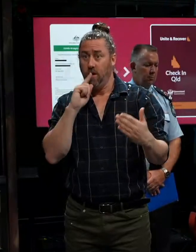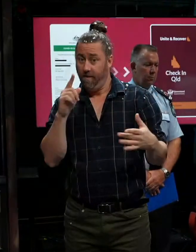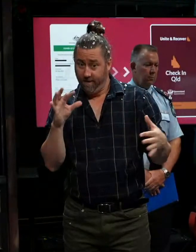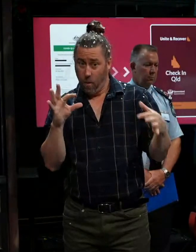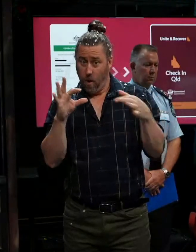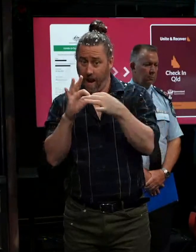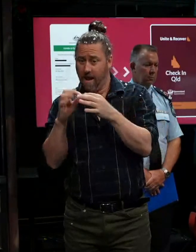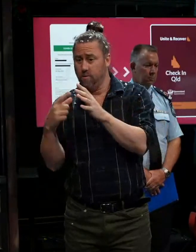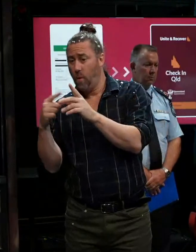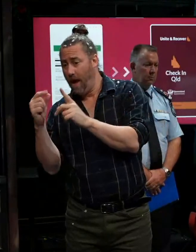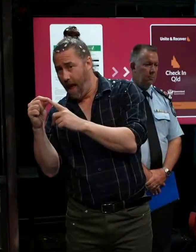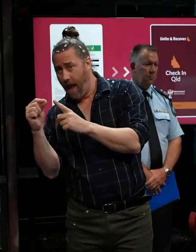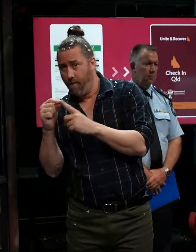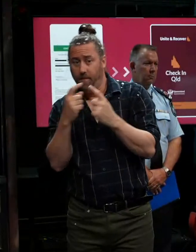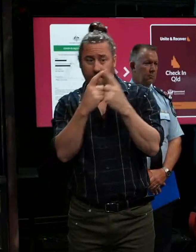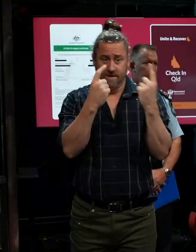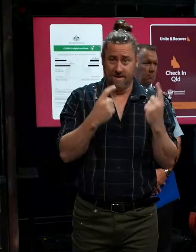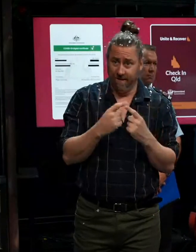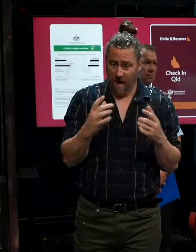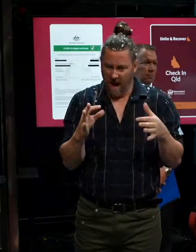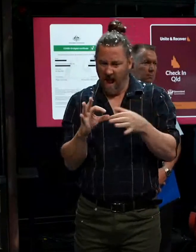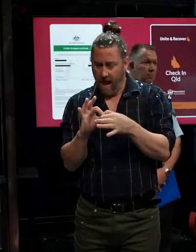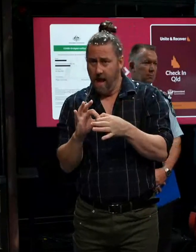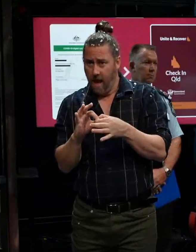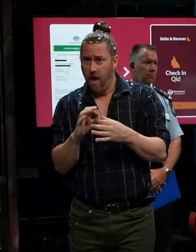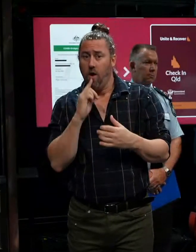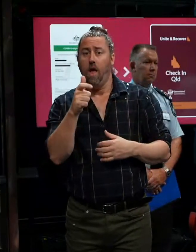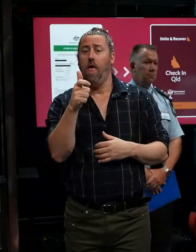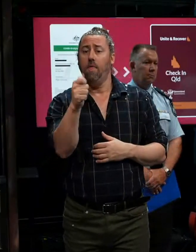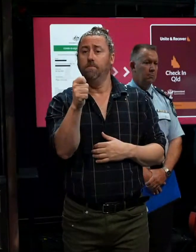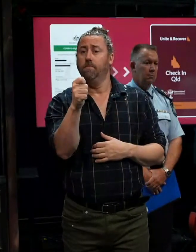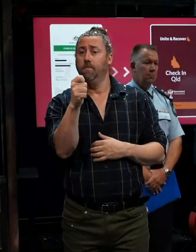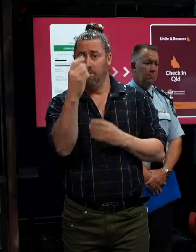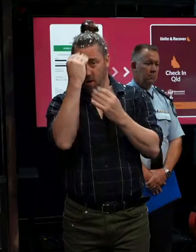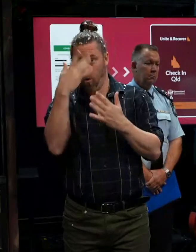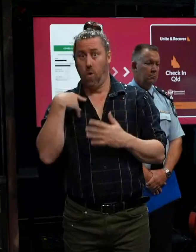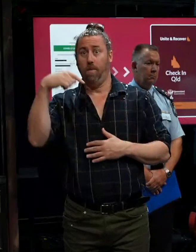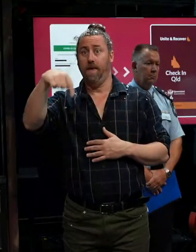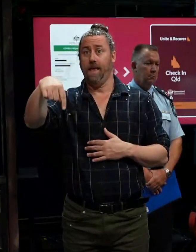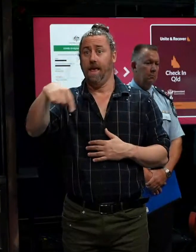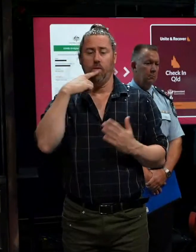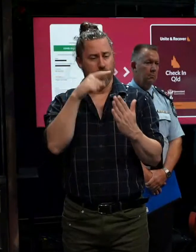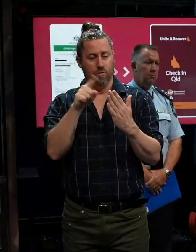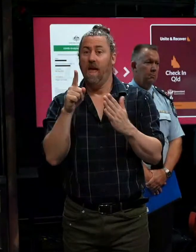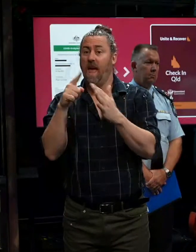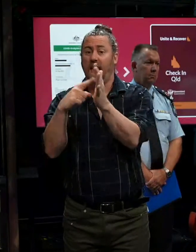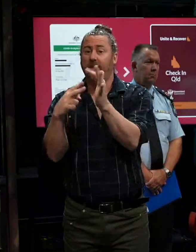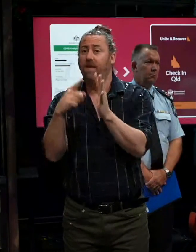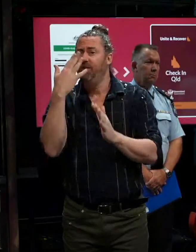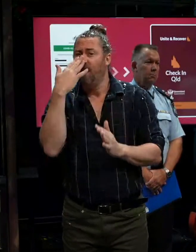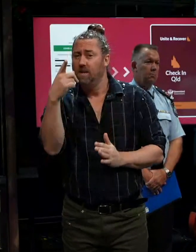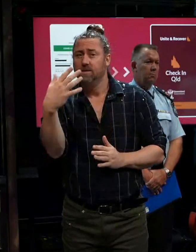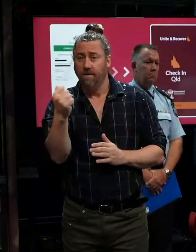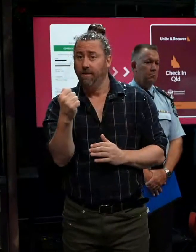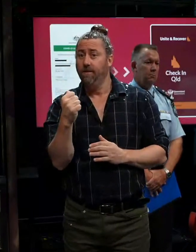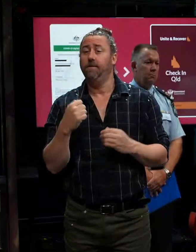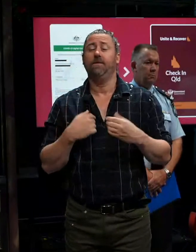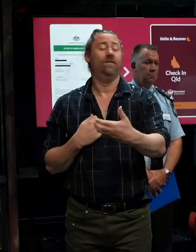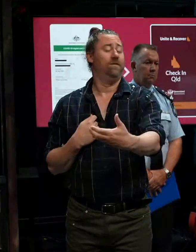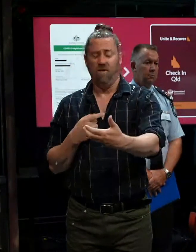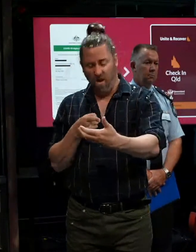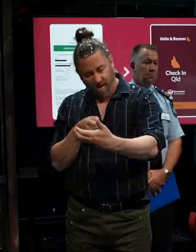your check-in app, every time you check in, that green bar will come up. In fact, even when you haven't checked in, you'll see on the front that you've got a green tick against your